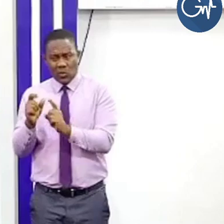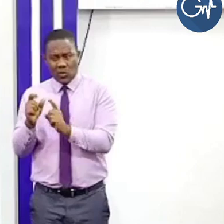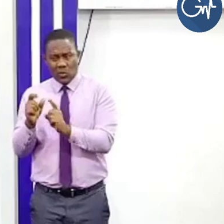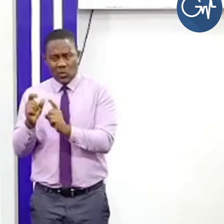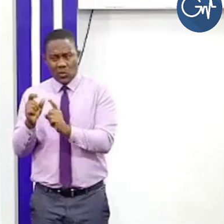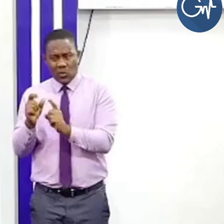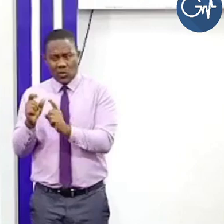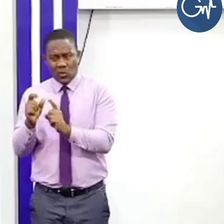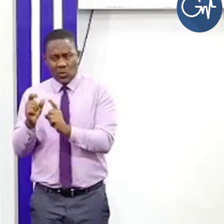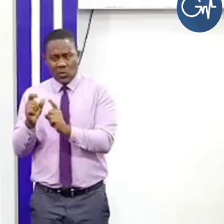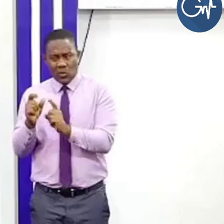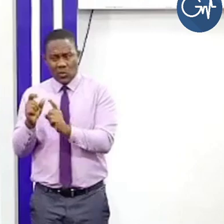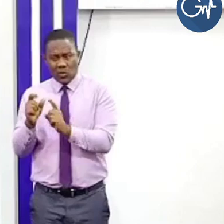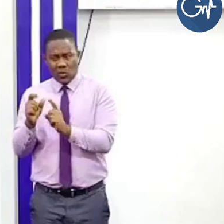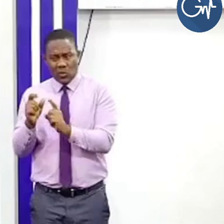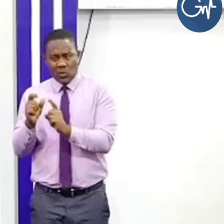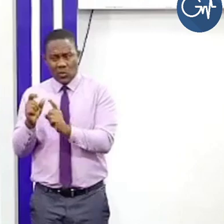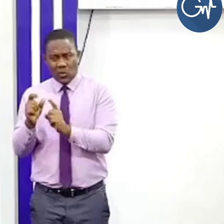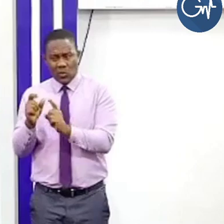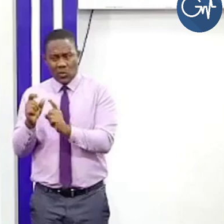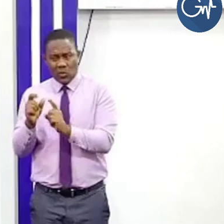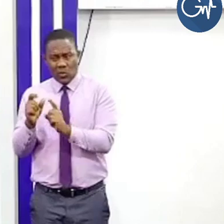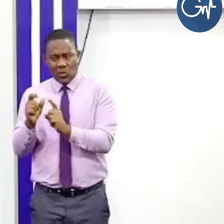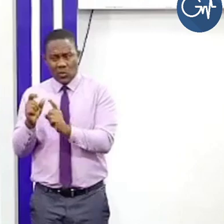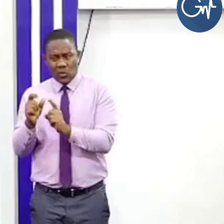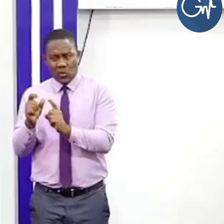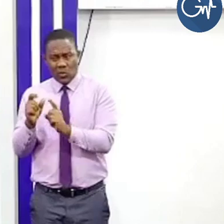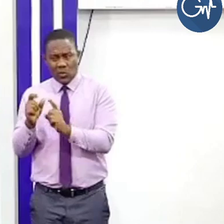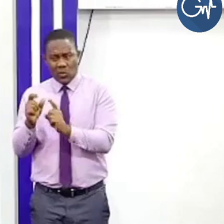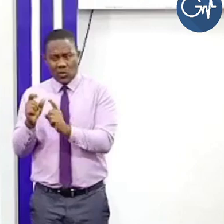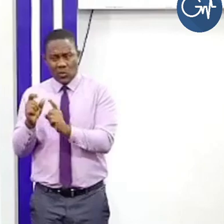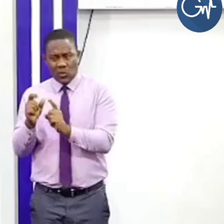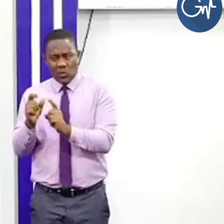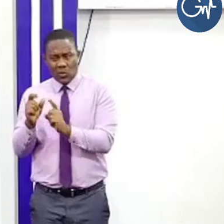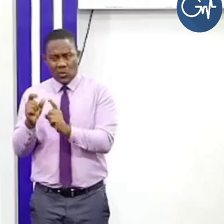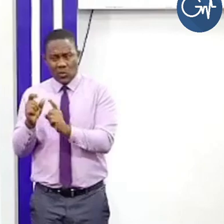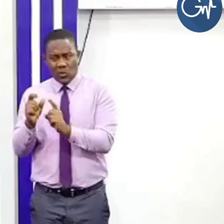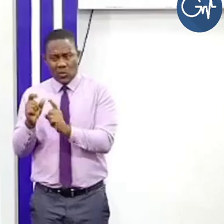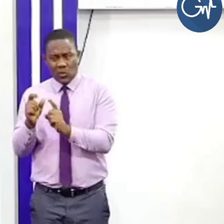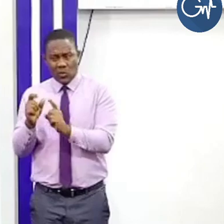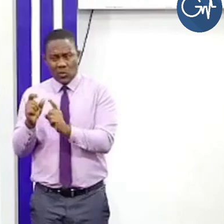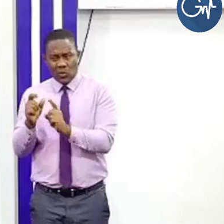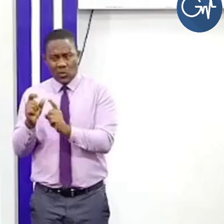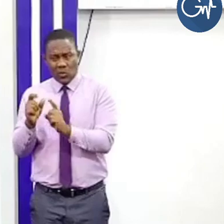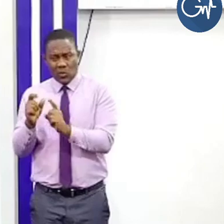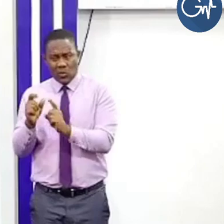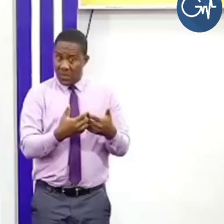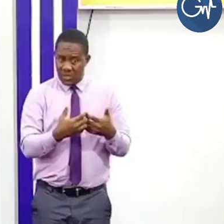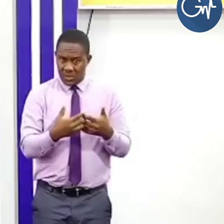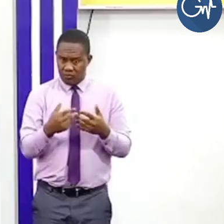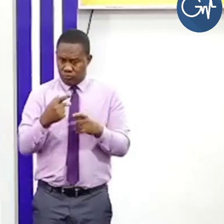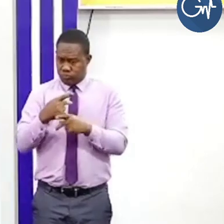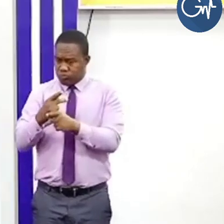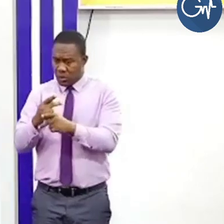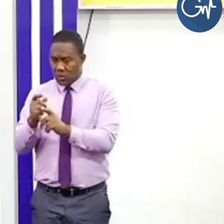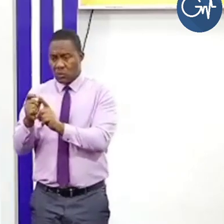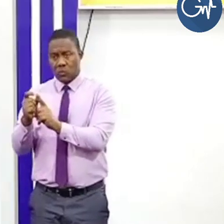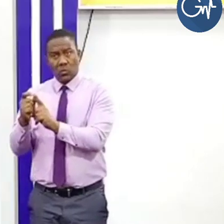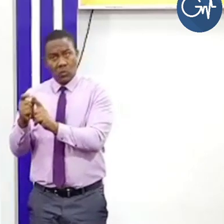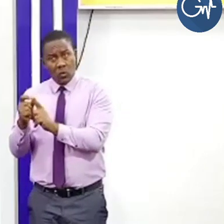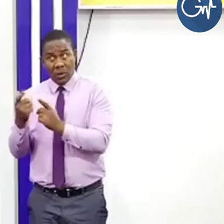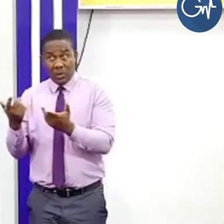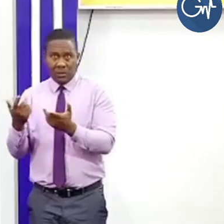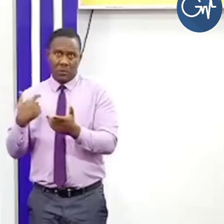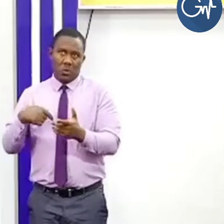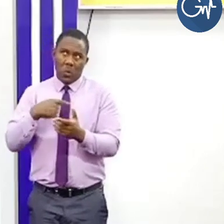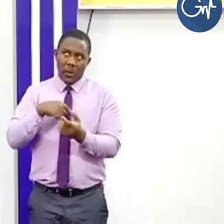there's one thing that government is determined to do to increase the milling capacity for rice. So we are importing of